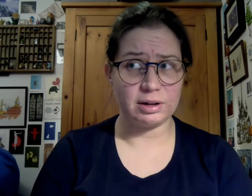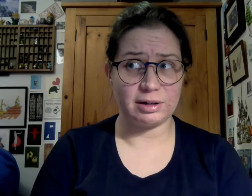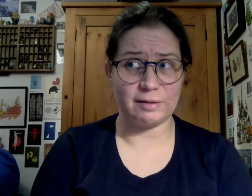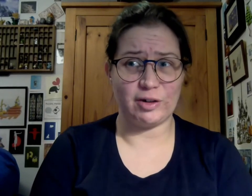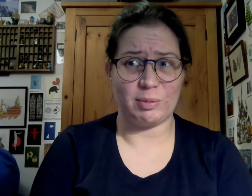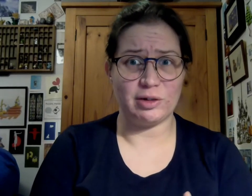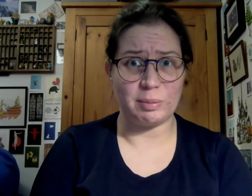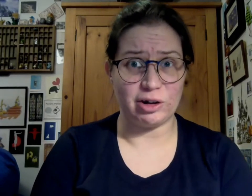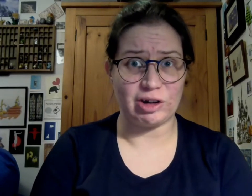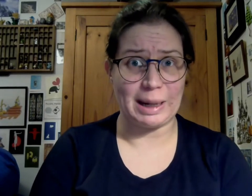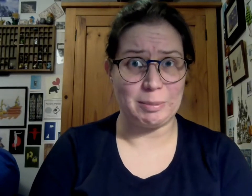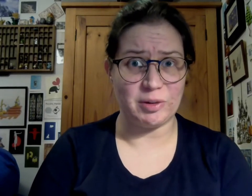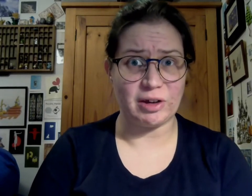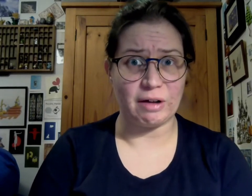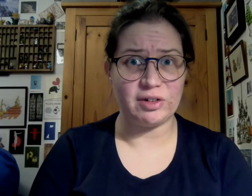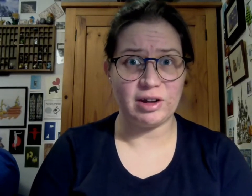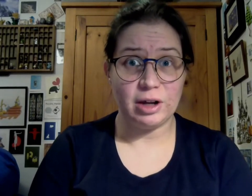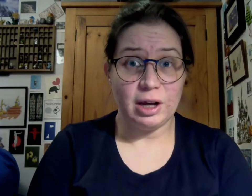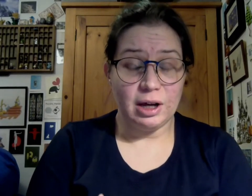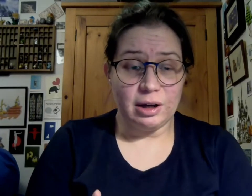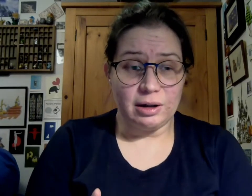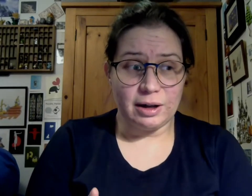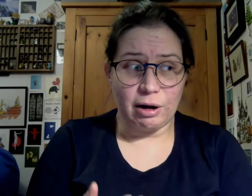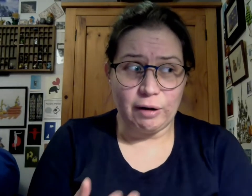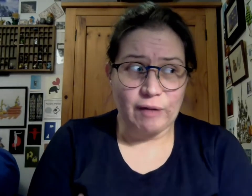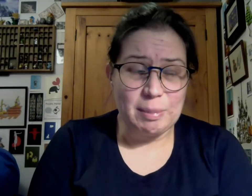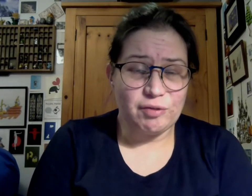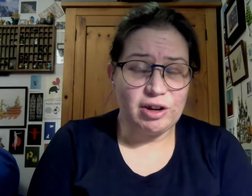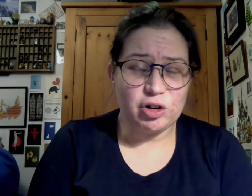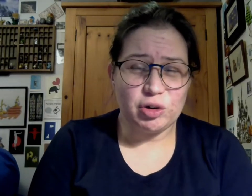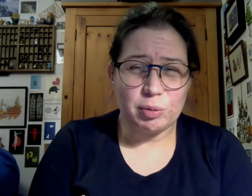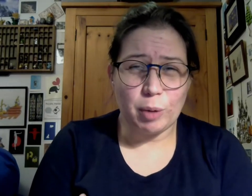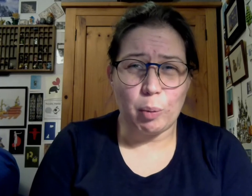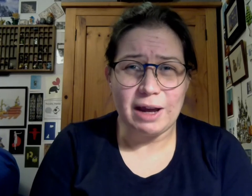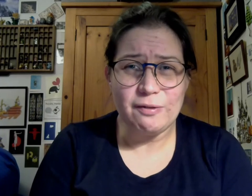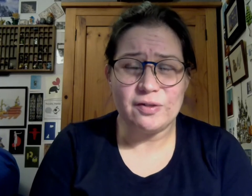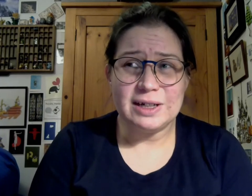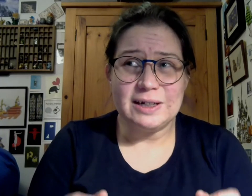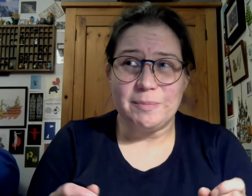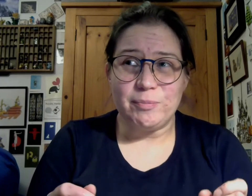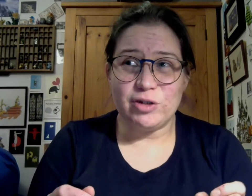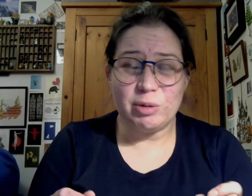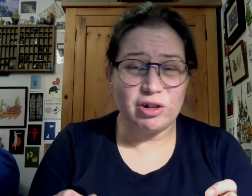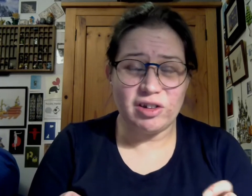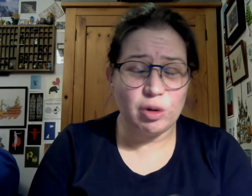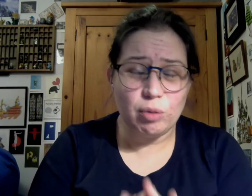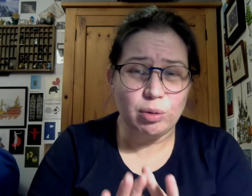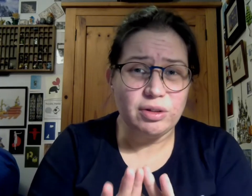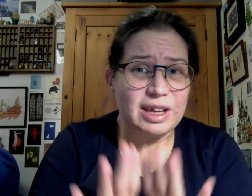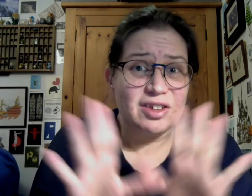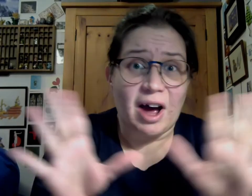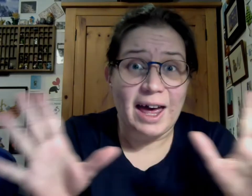The fisherman looked a bit ashamed of himself and said, A fabulous fish. My wife. She wishes that she ruled the entire